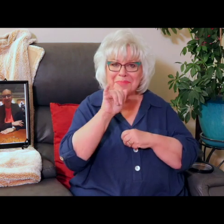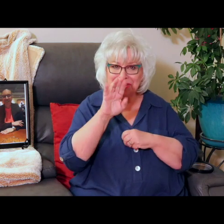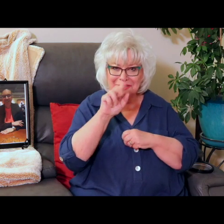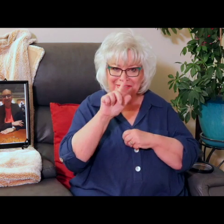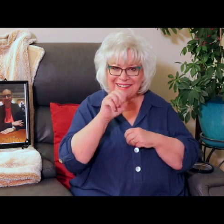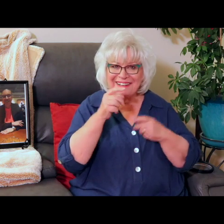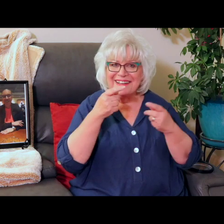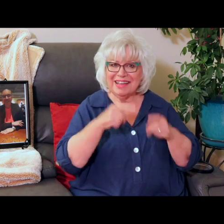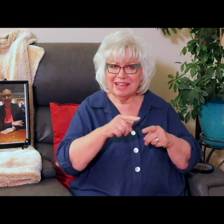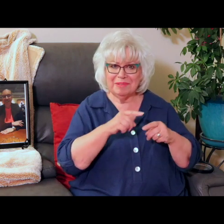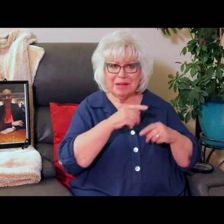For the last 2 years,